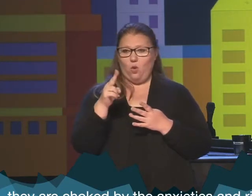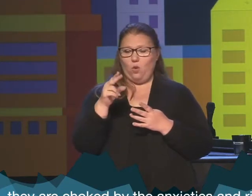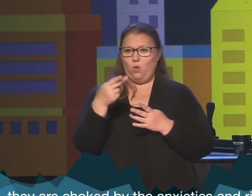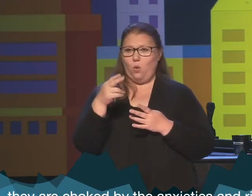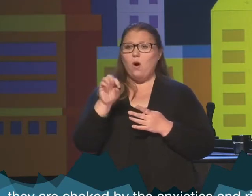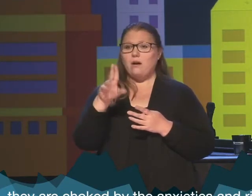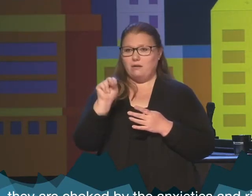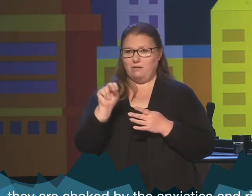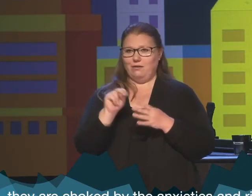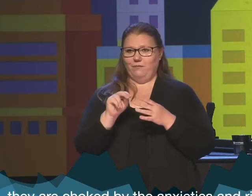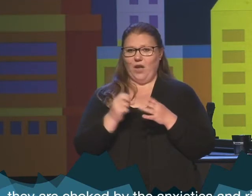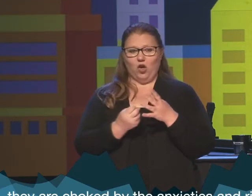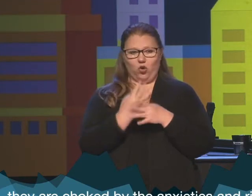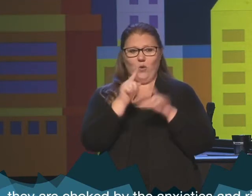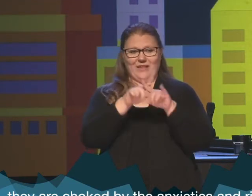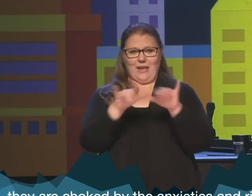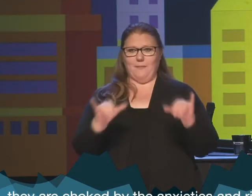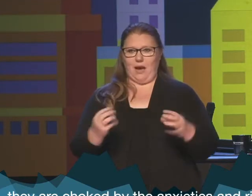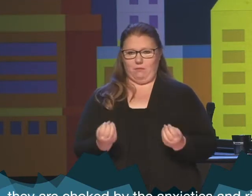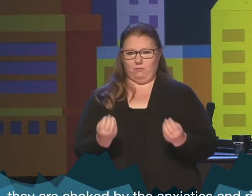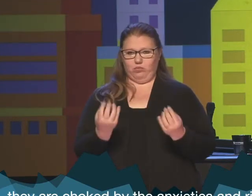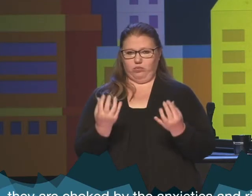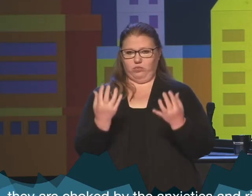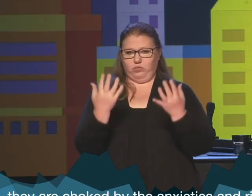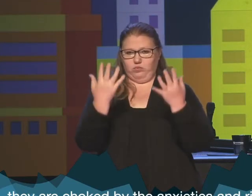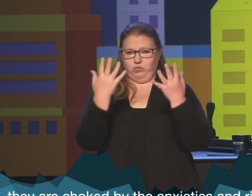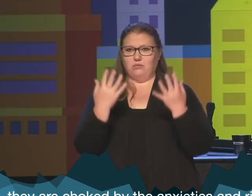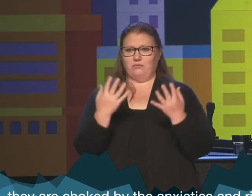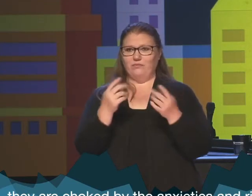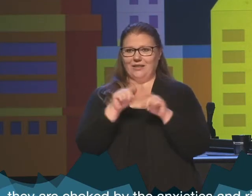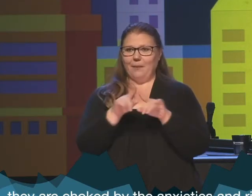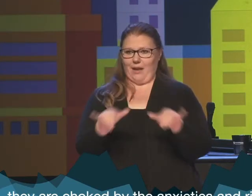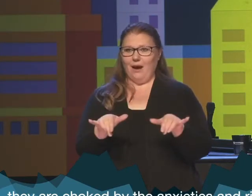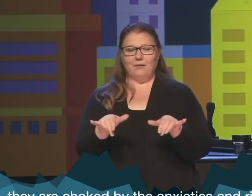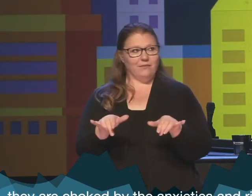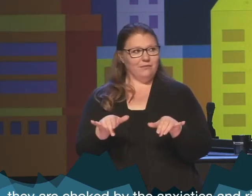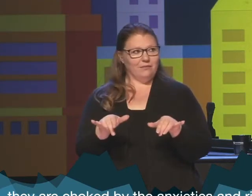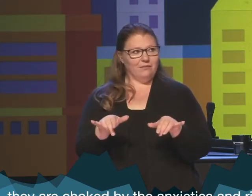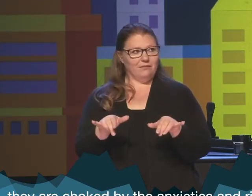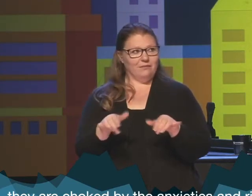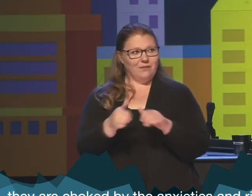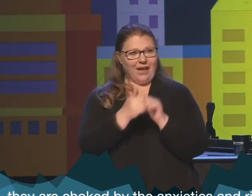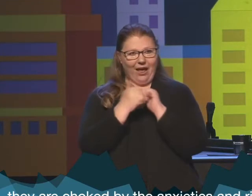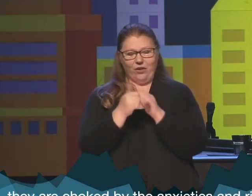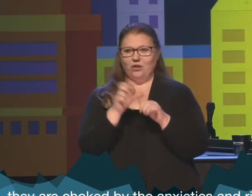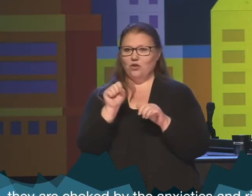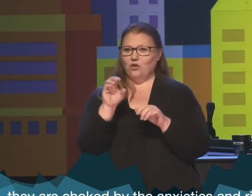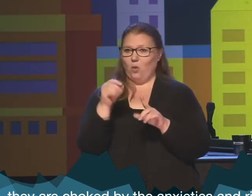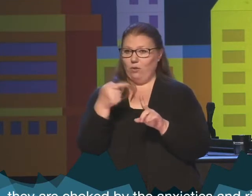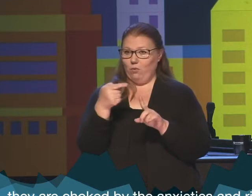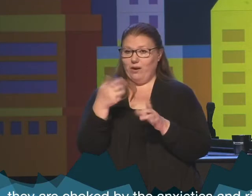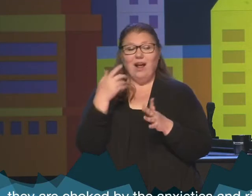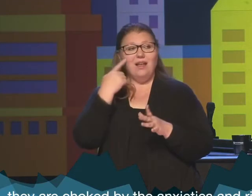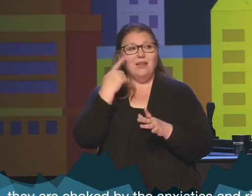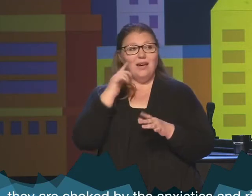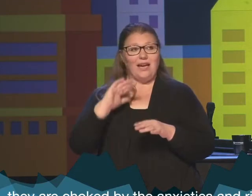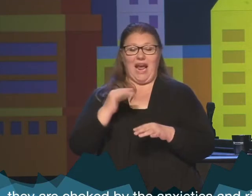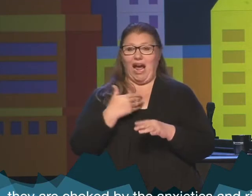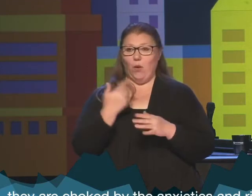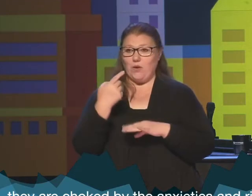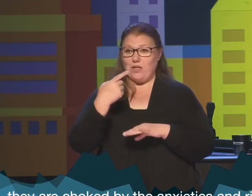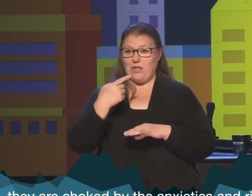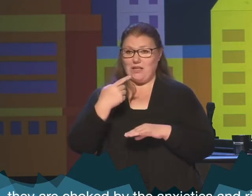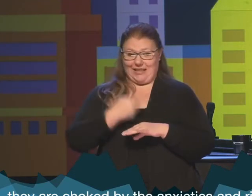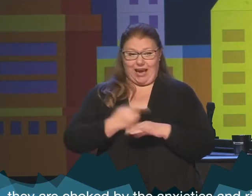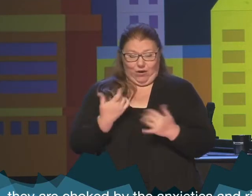it, right? They grew together. So here's the thing. I think in our day and age, and